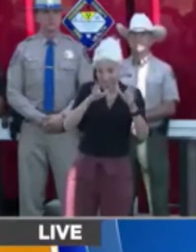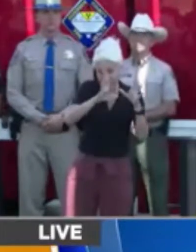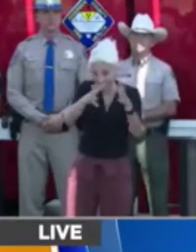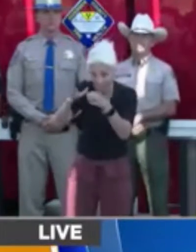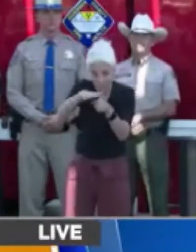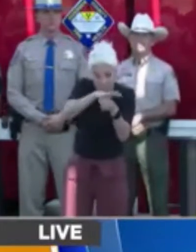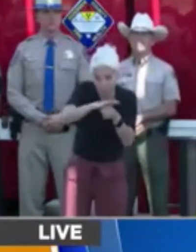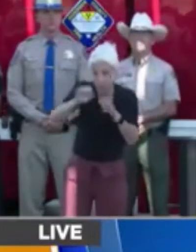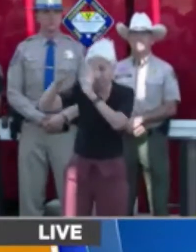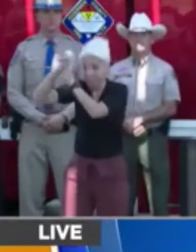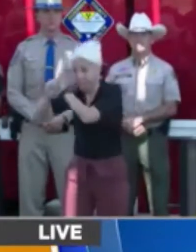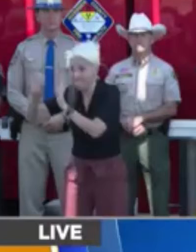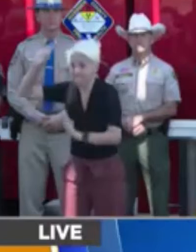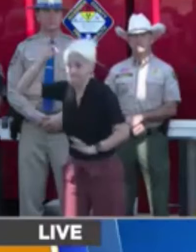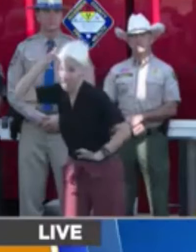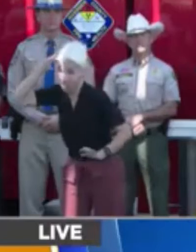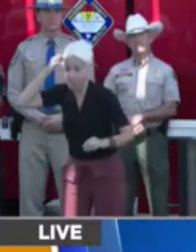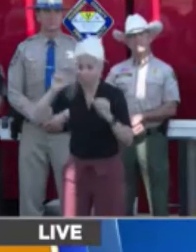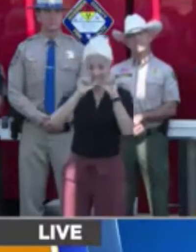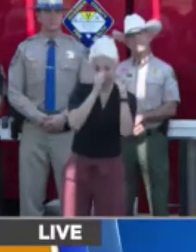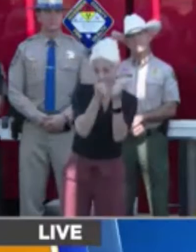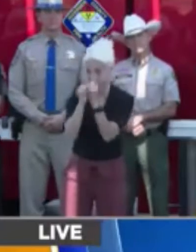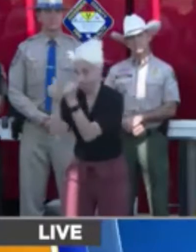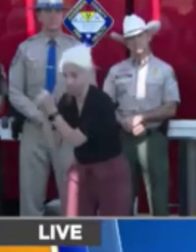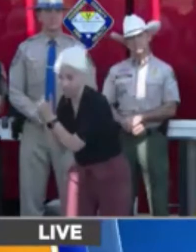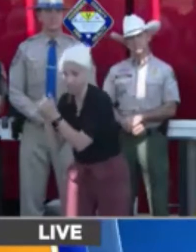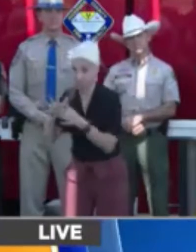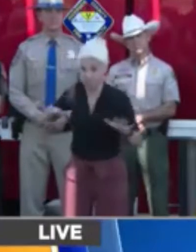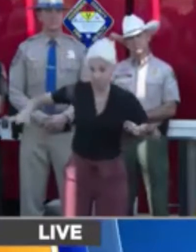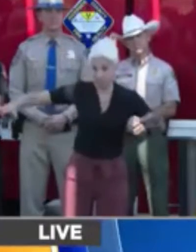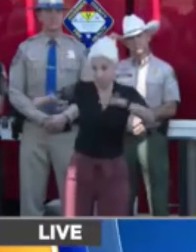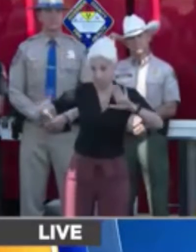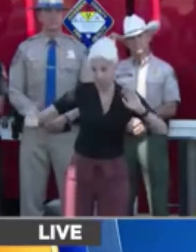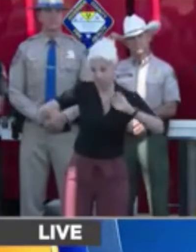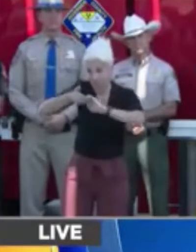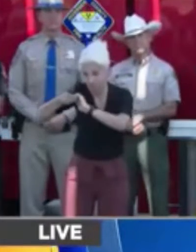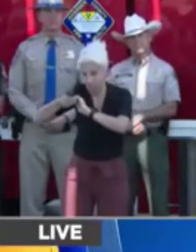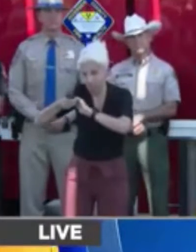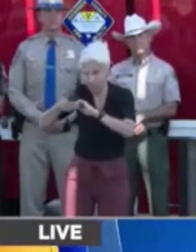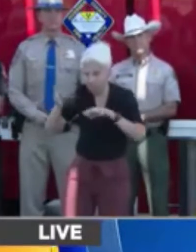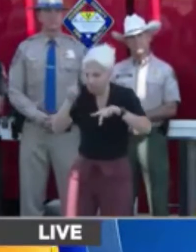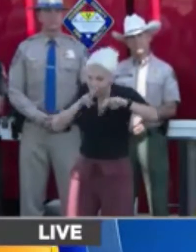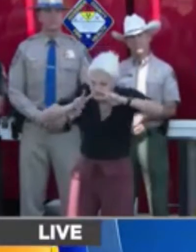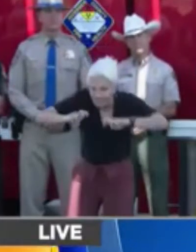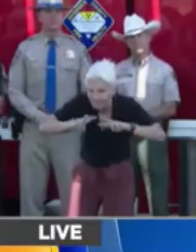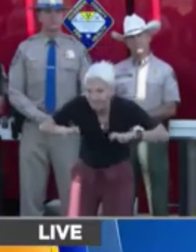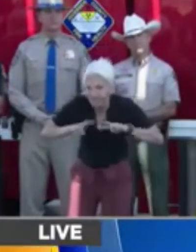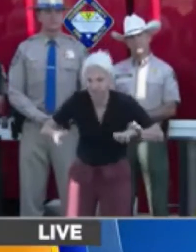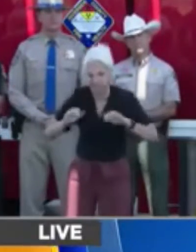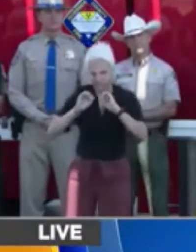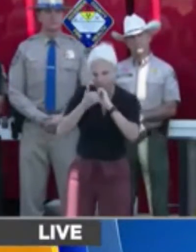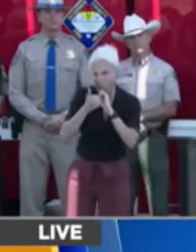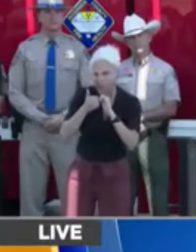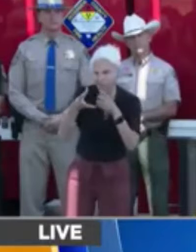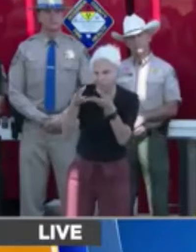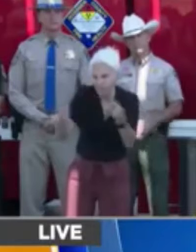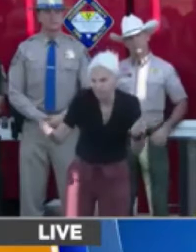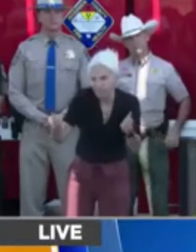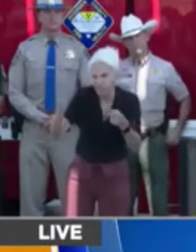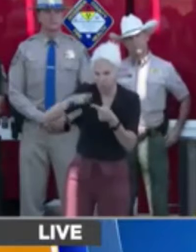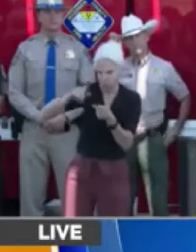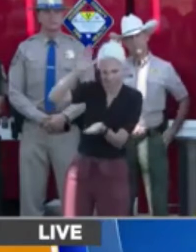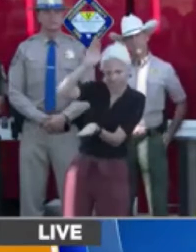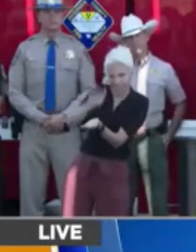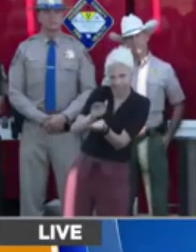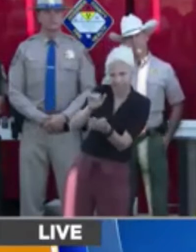assets to ascertain and mitigate the issue and lessen the impact